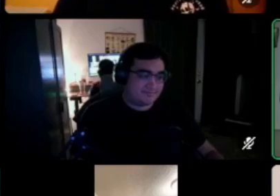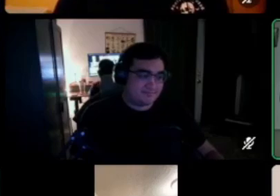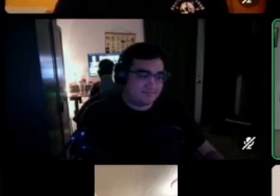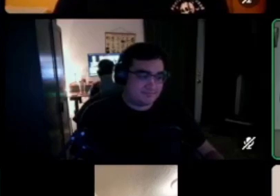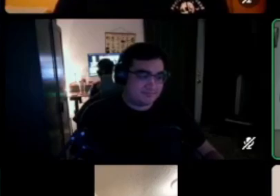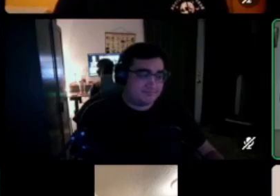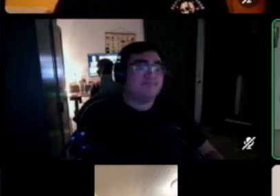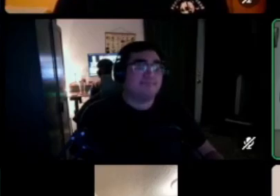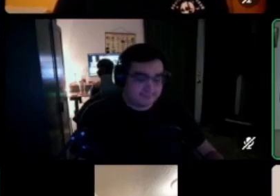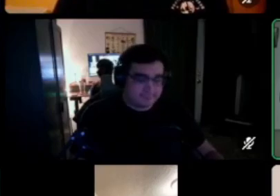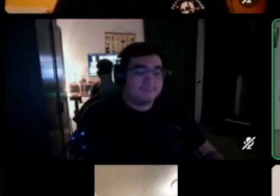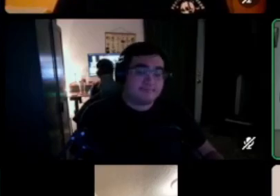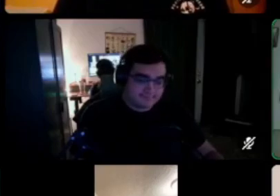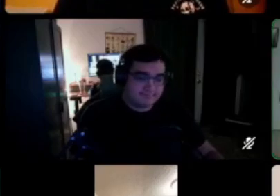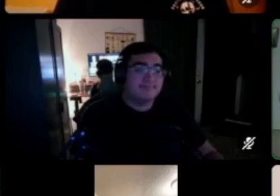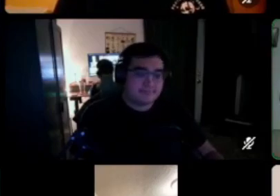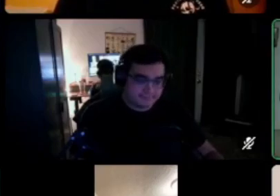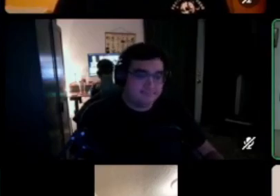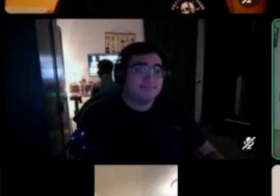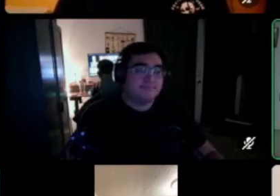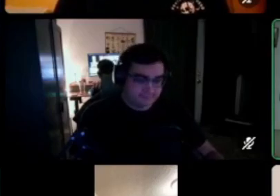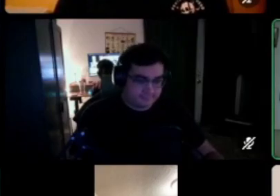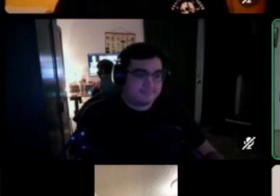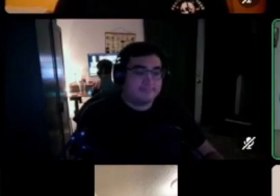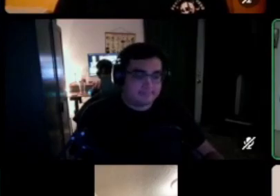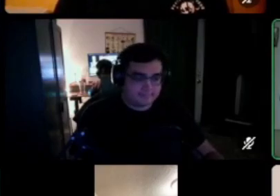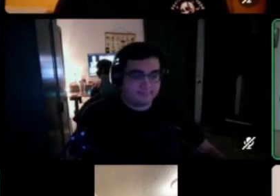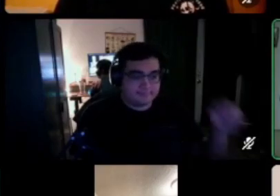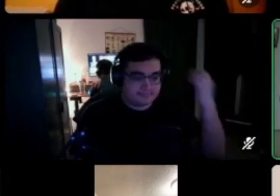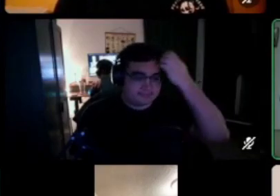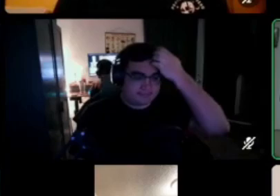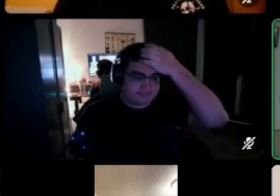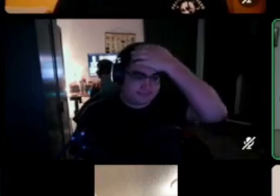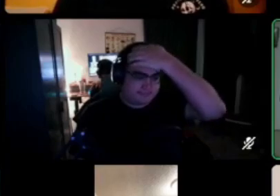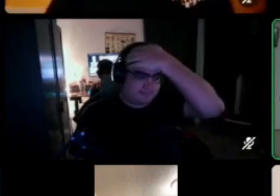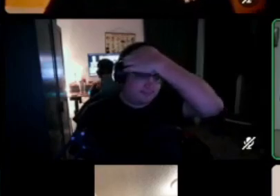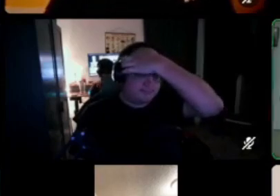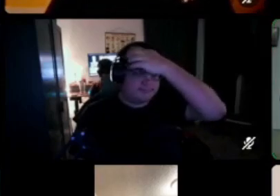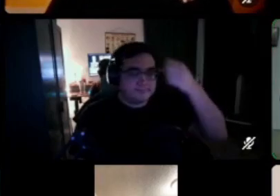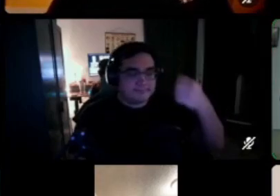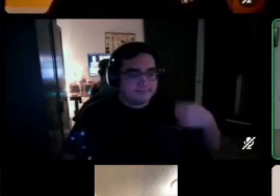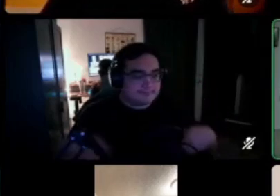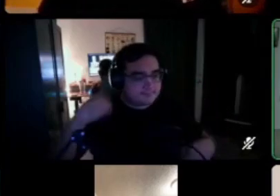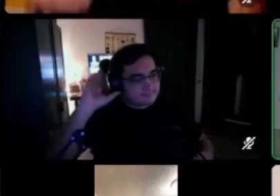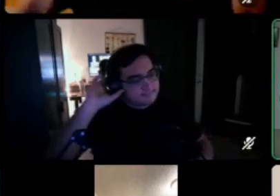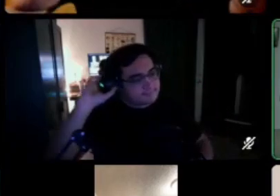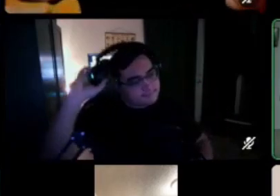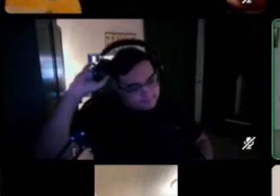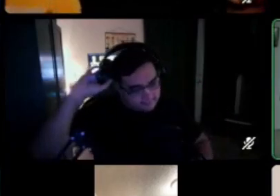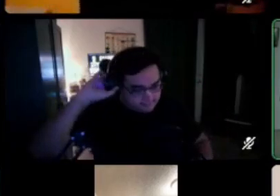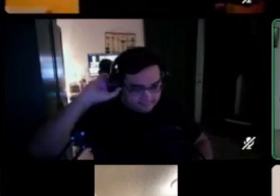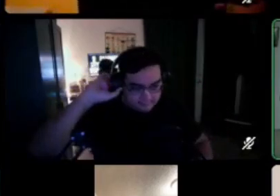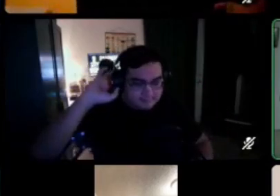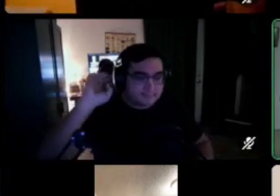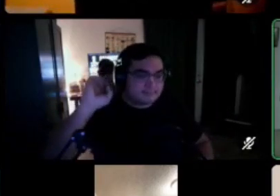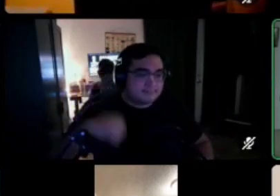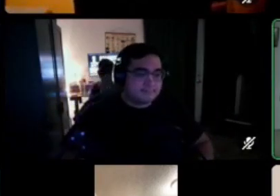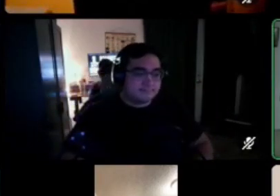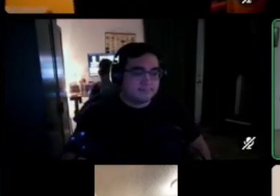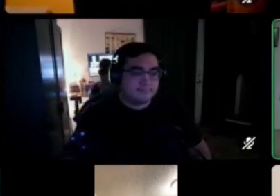volunteer-based organization, and there are different levels of signers. The most basic level, if